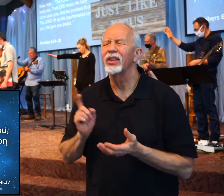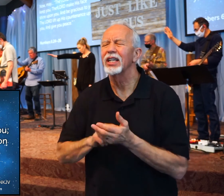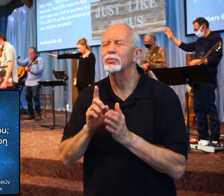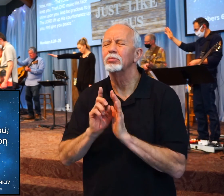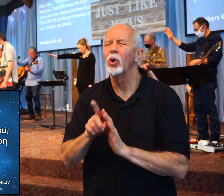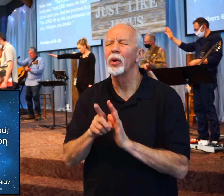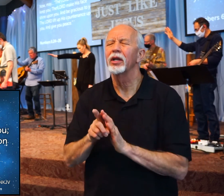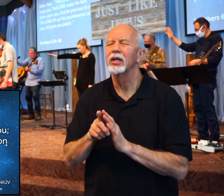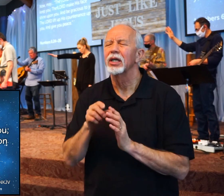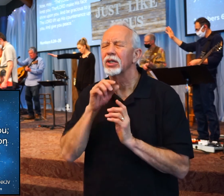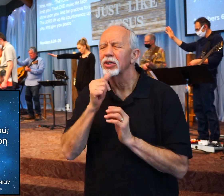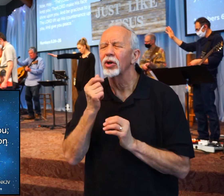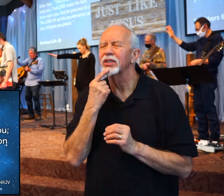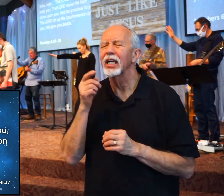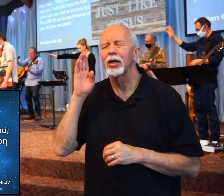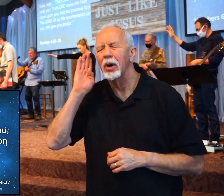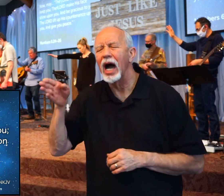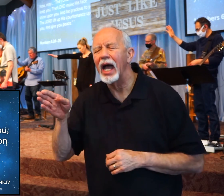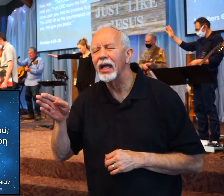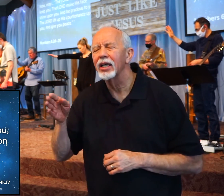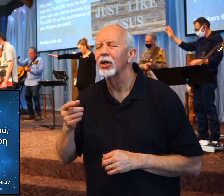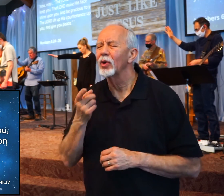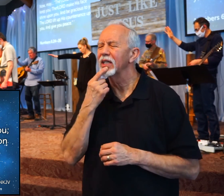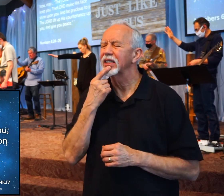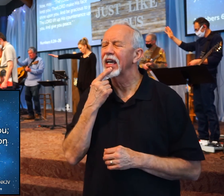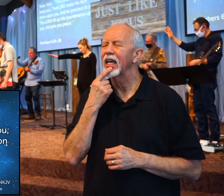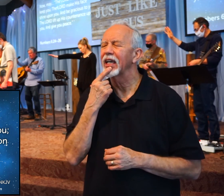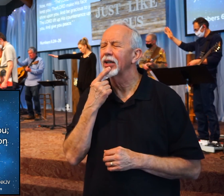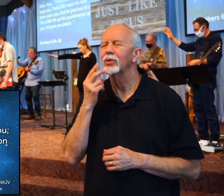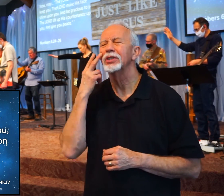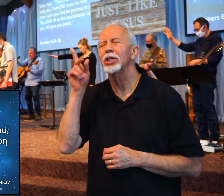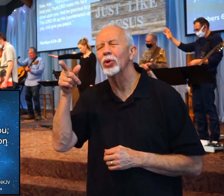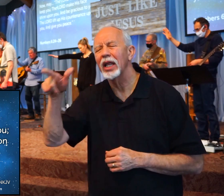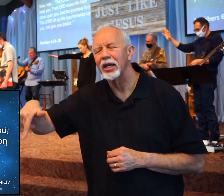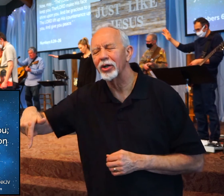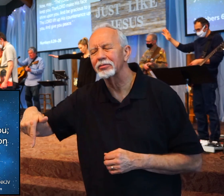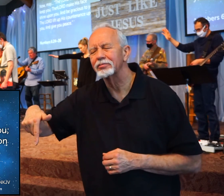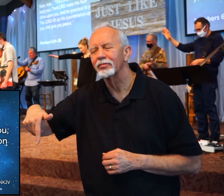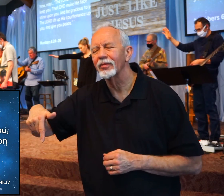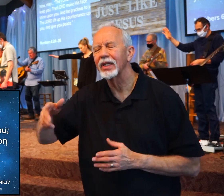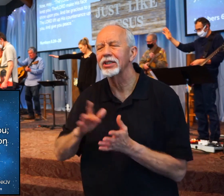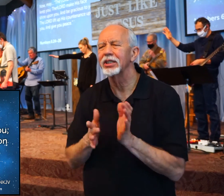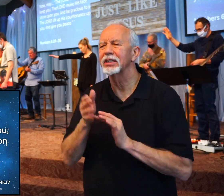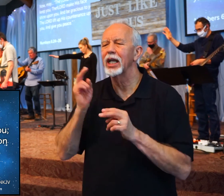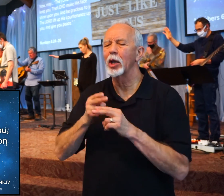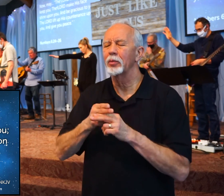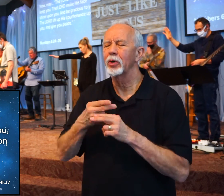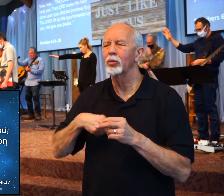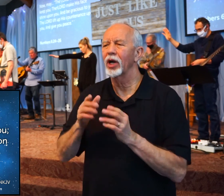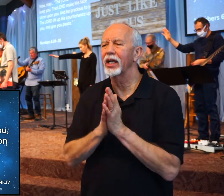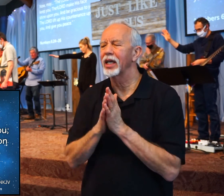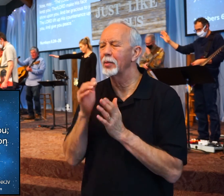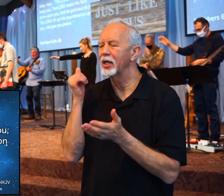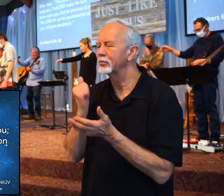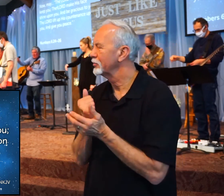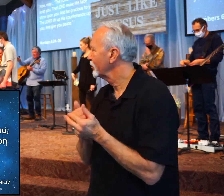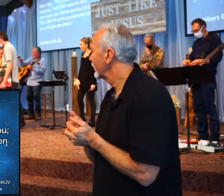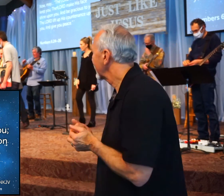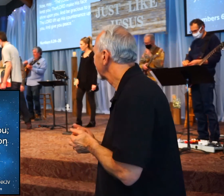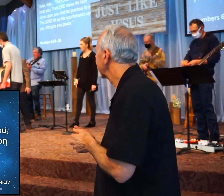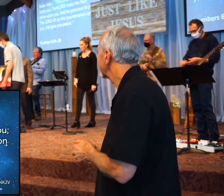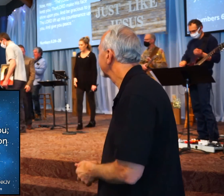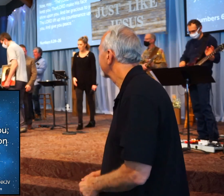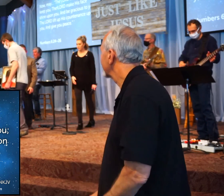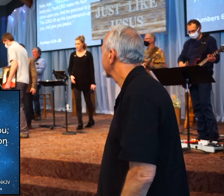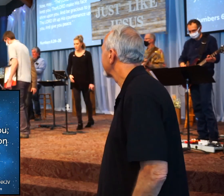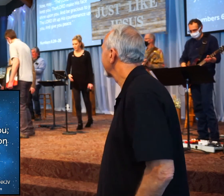we do not say goodbye. We simply say we'll see you later. In Jesus' name we pray. Amen.